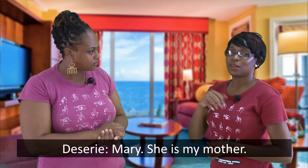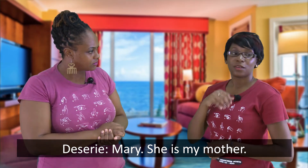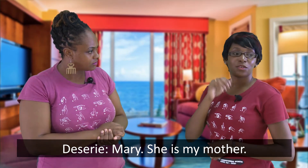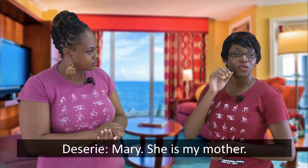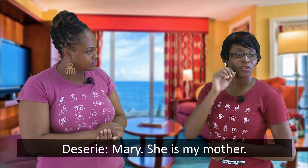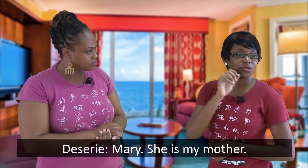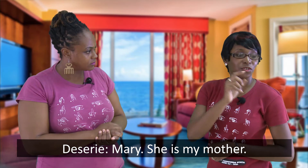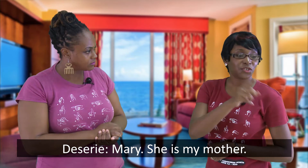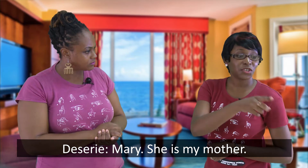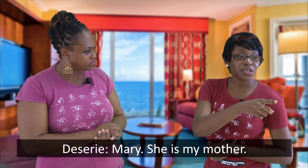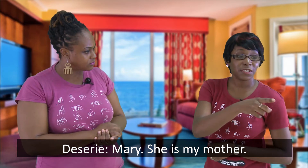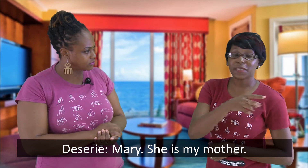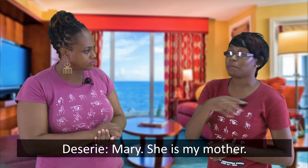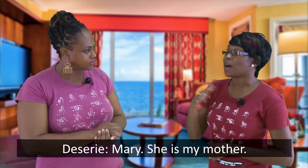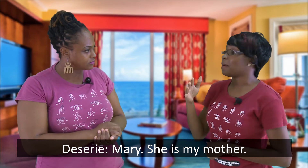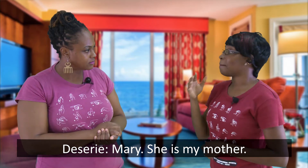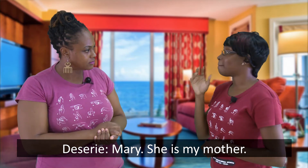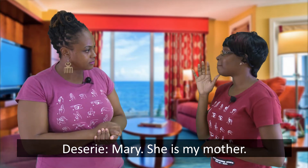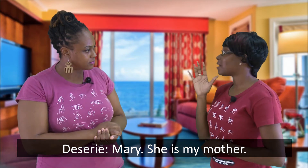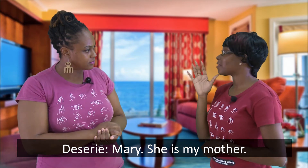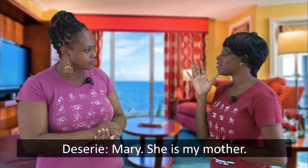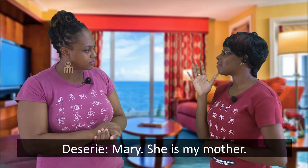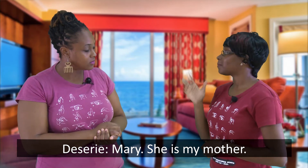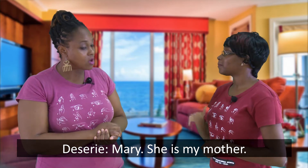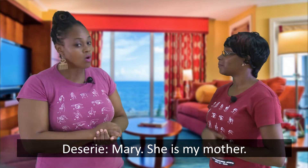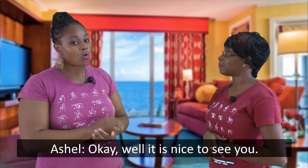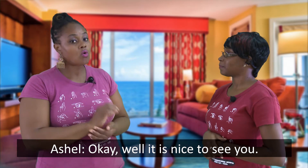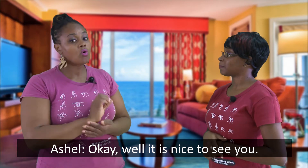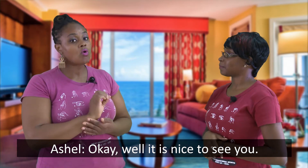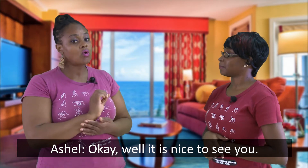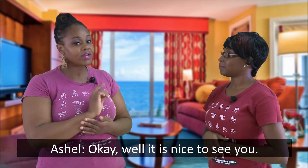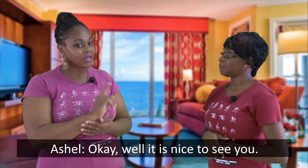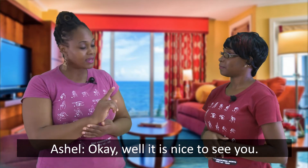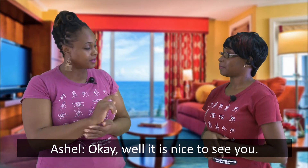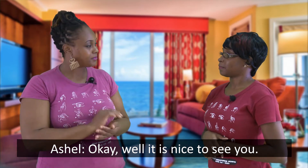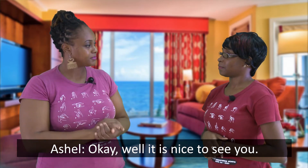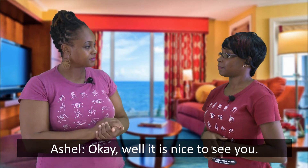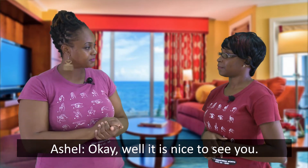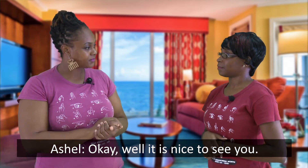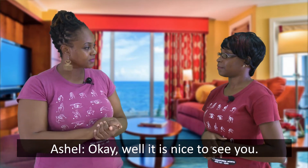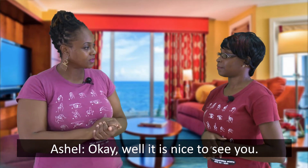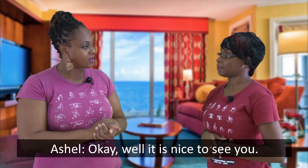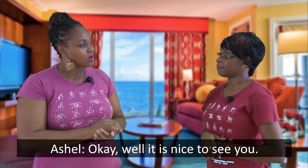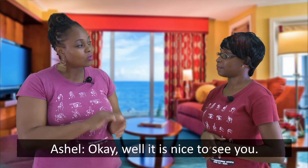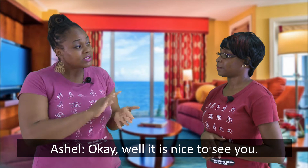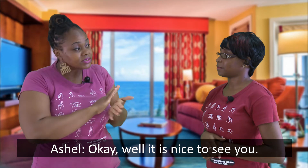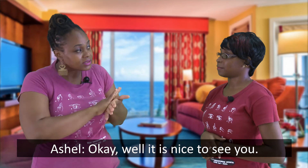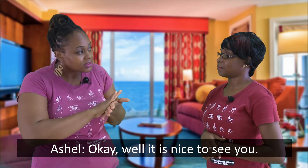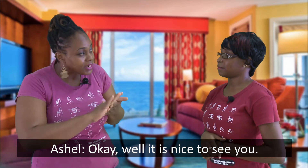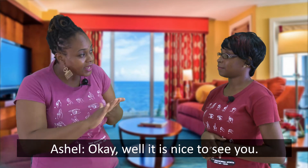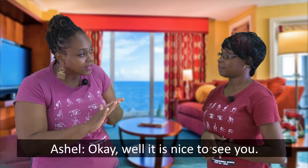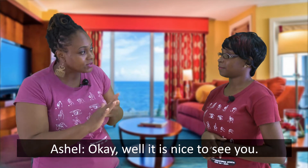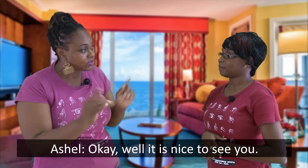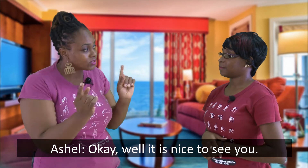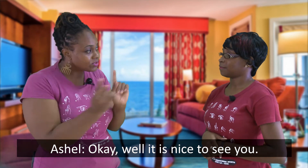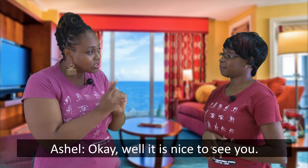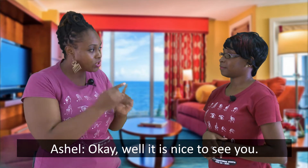she is my mother okay what is nice to see